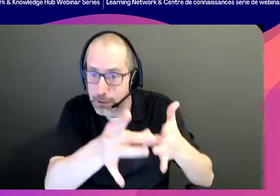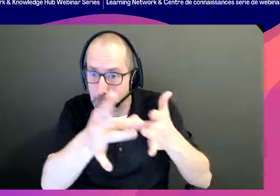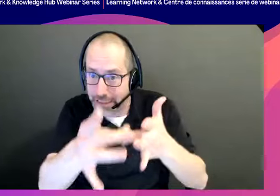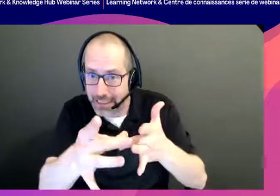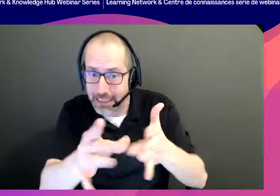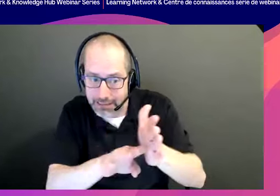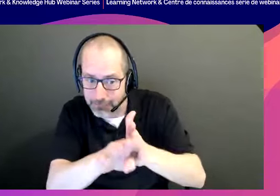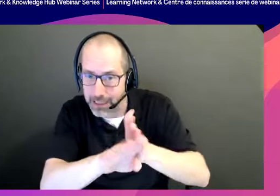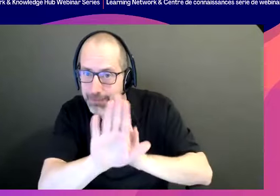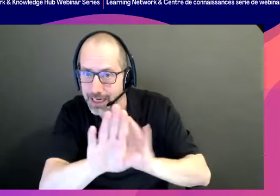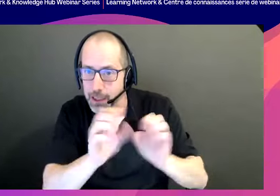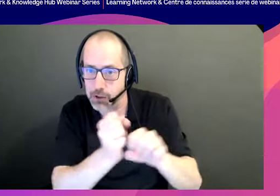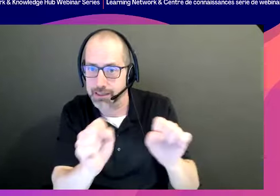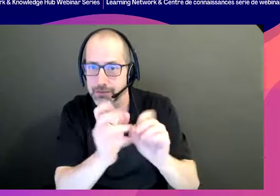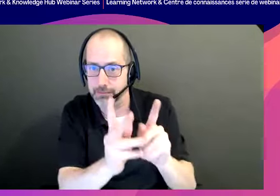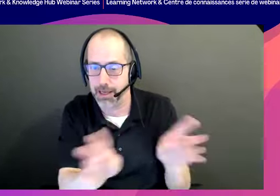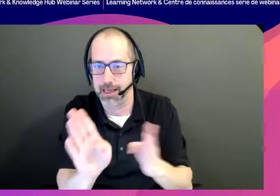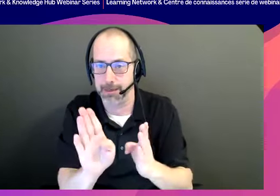plan.